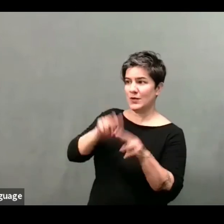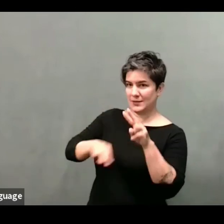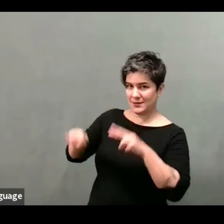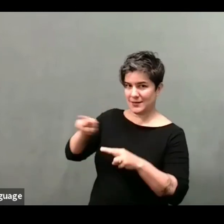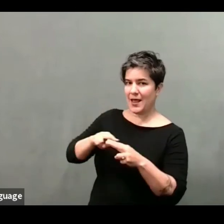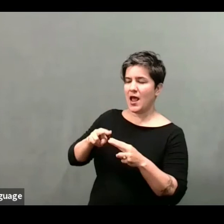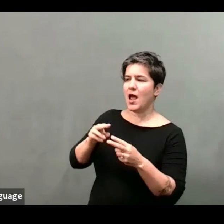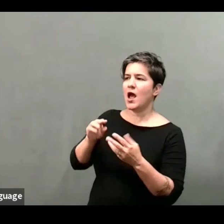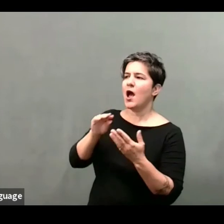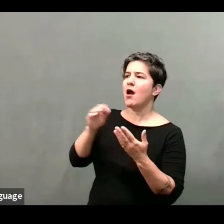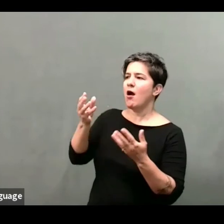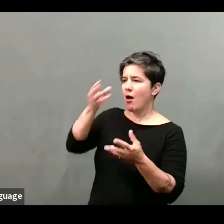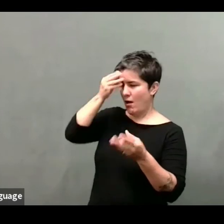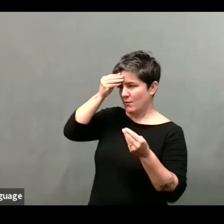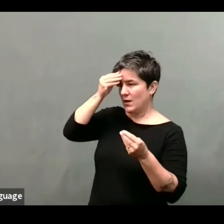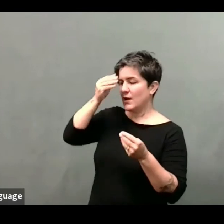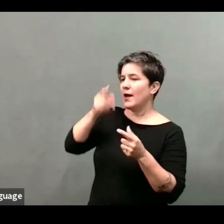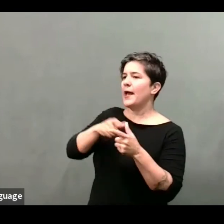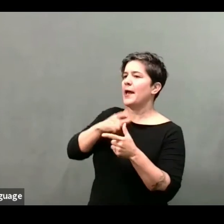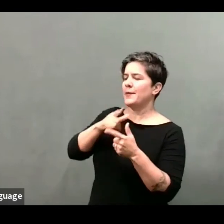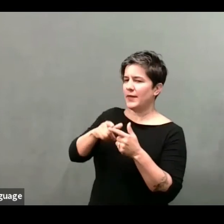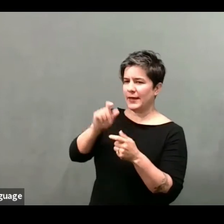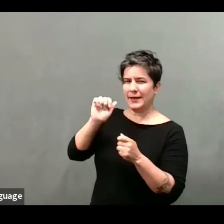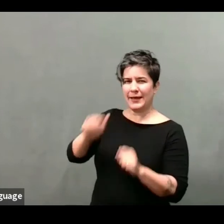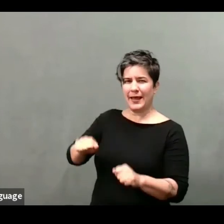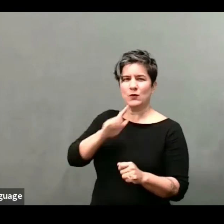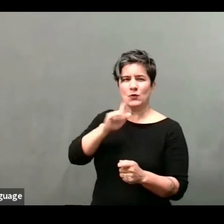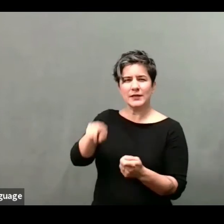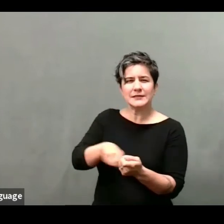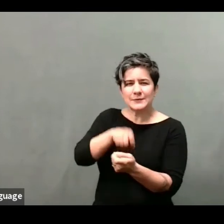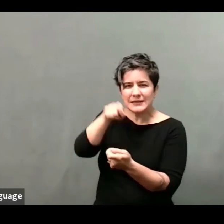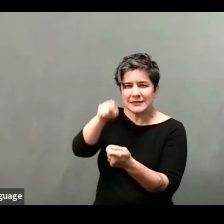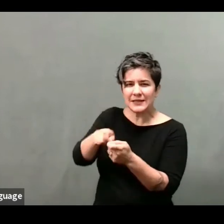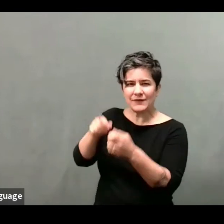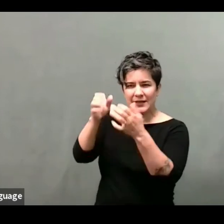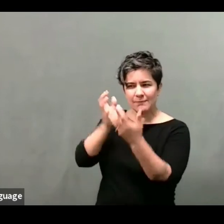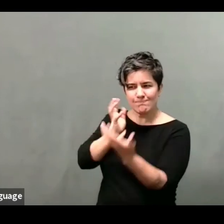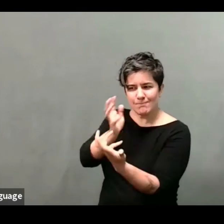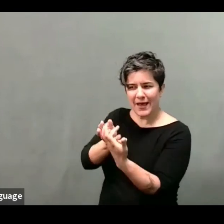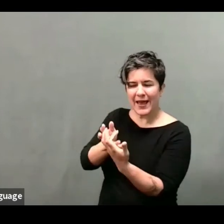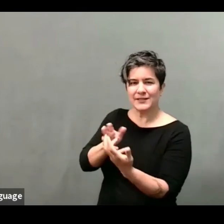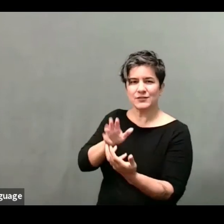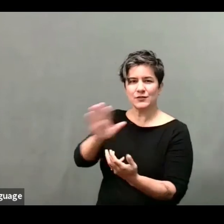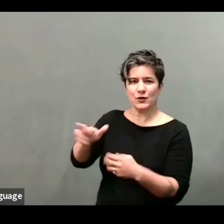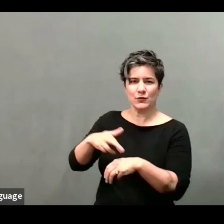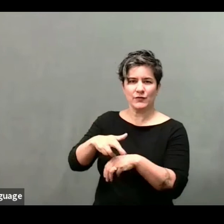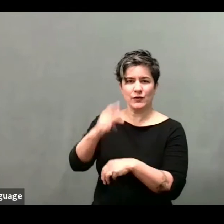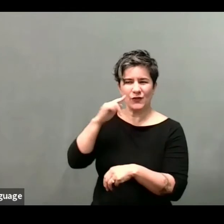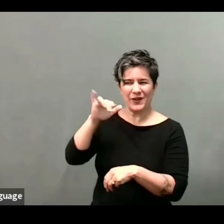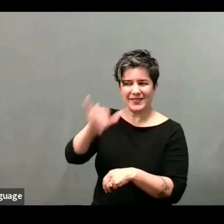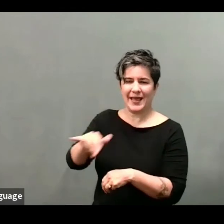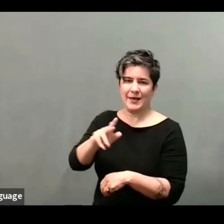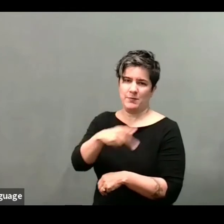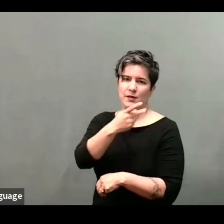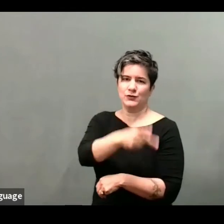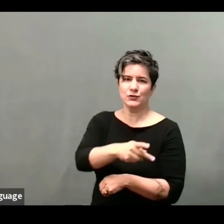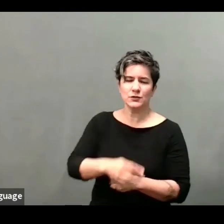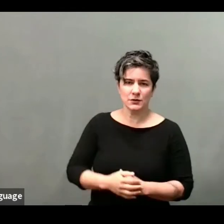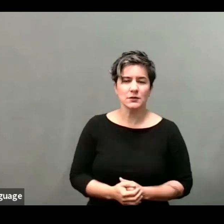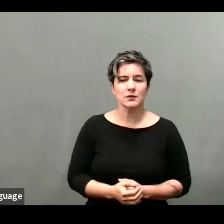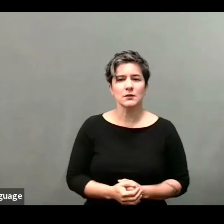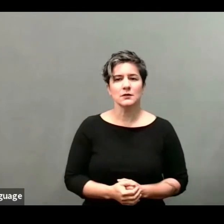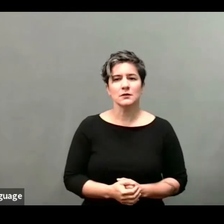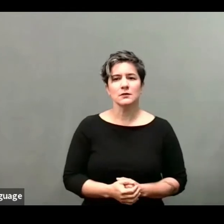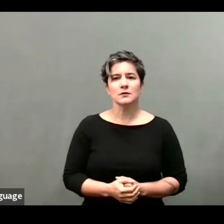order to really individualize their medication and referrals recommendations. Now, I do want to